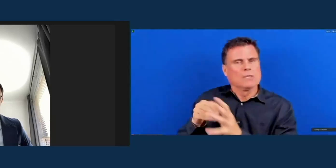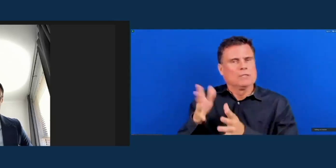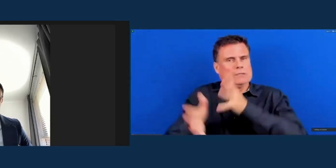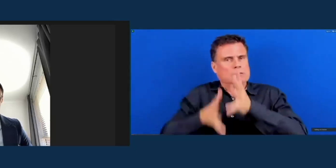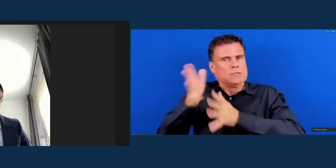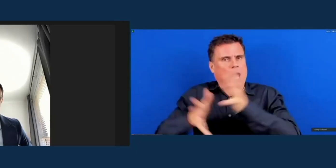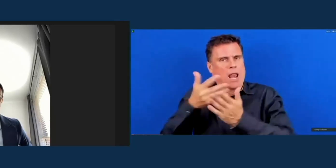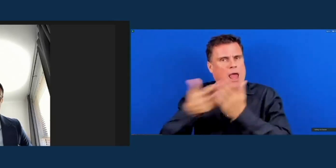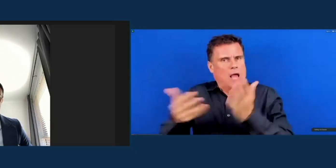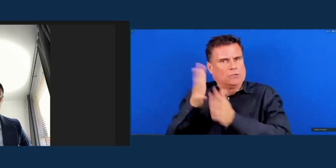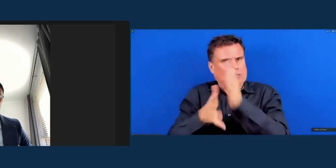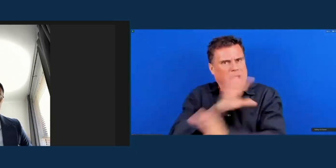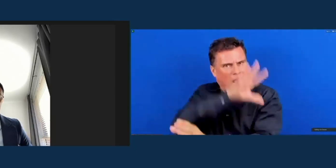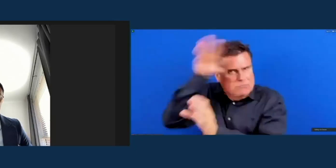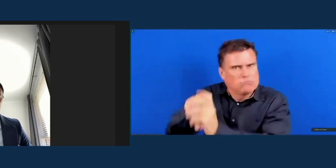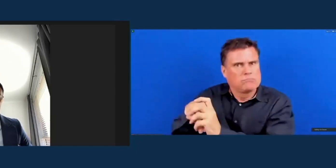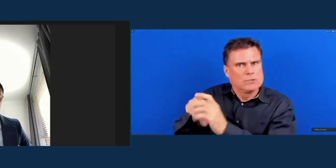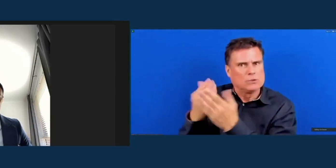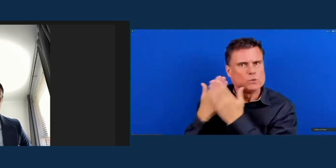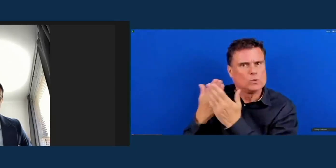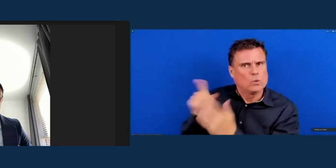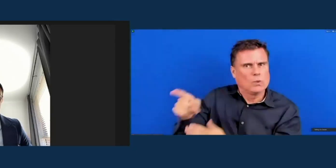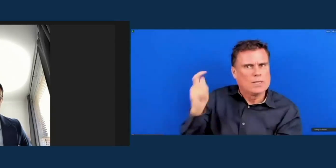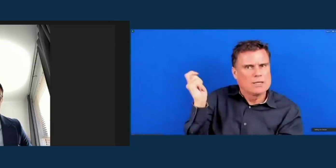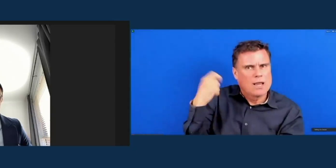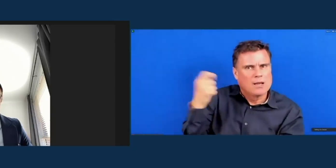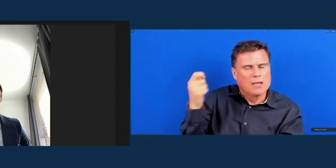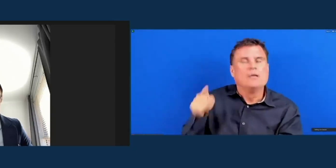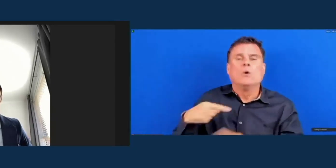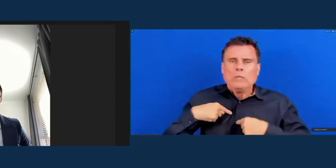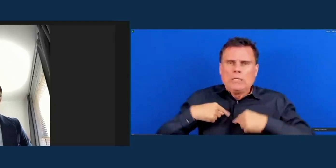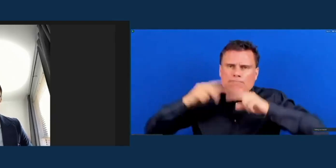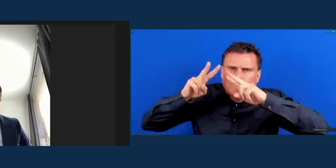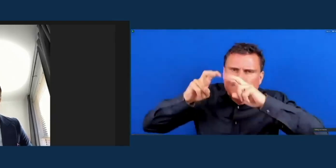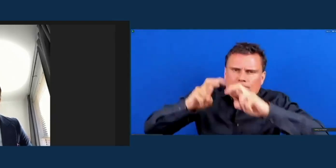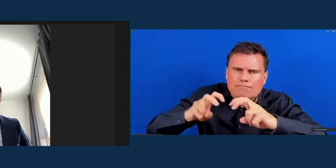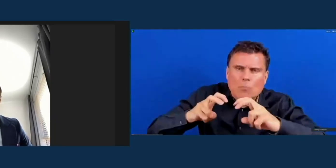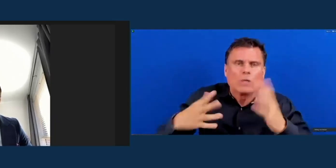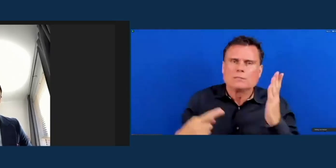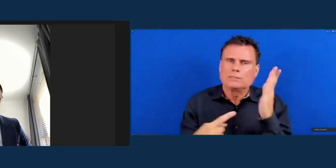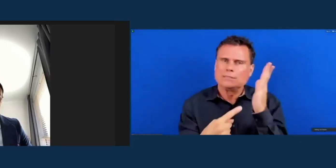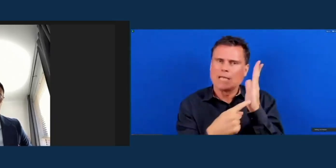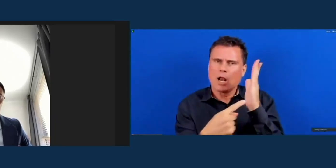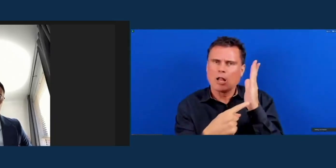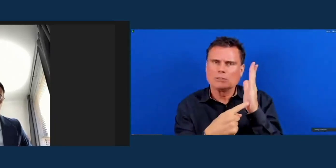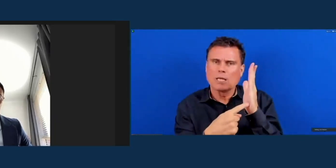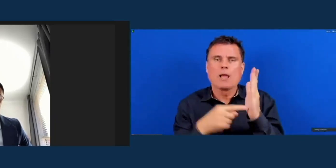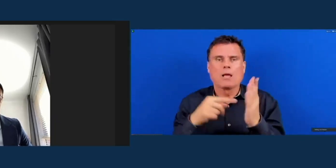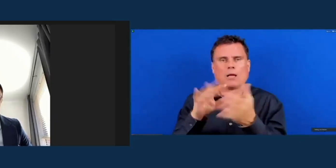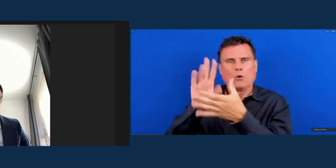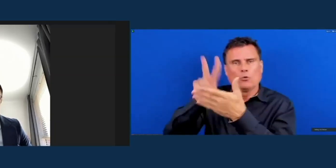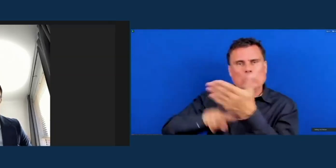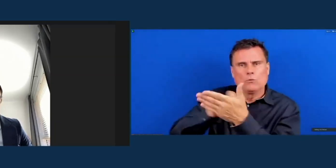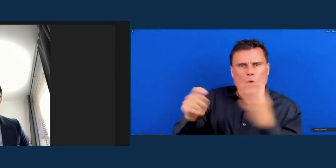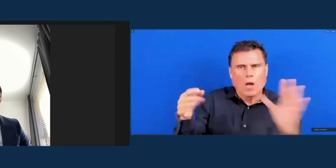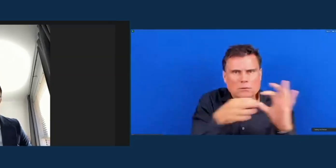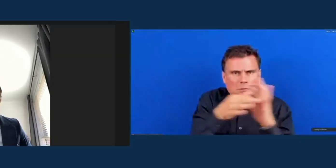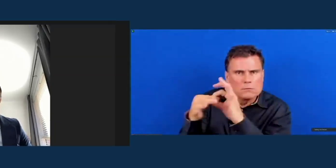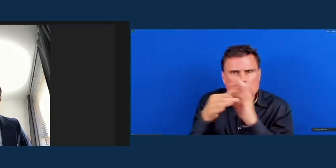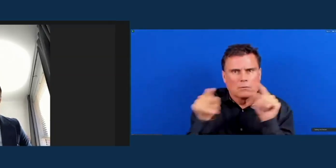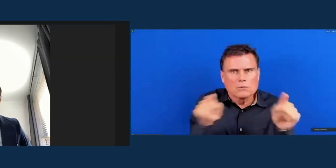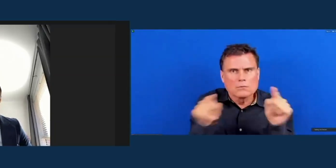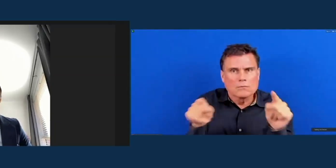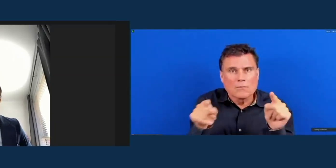identify and analyze the effects of technology on literacy. These are now available for all and include